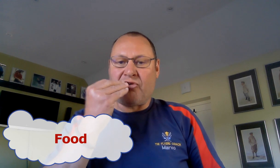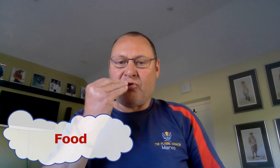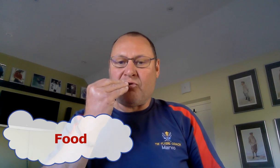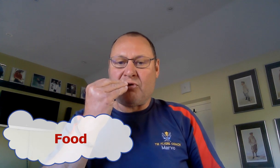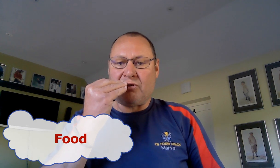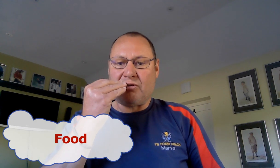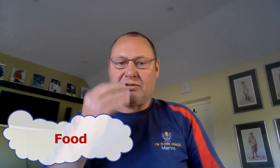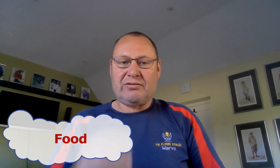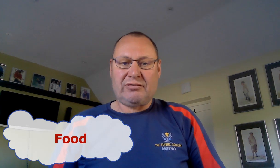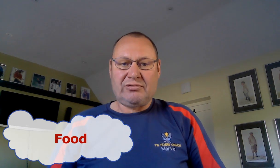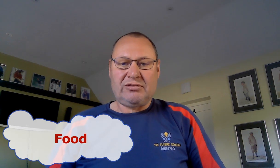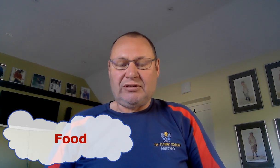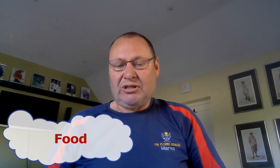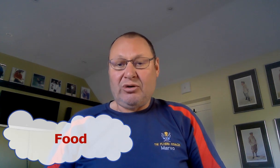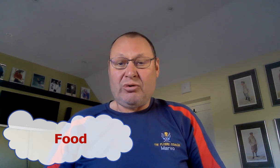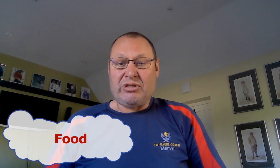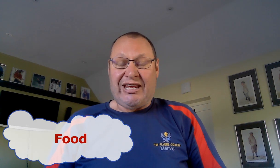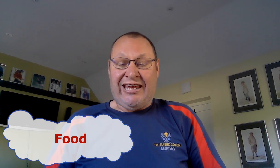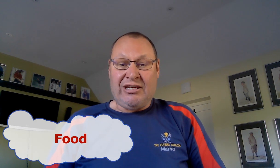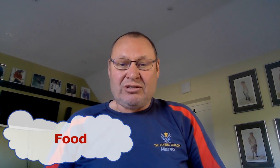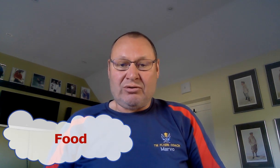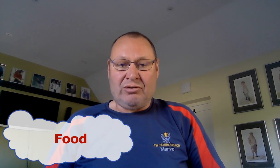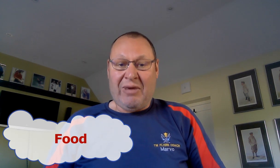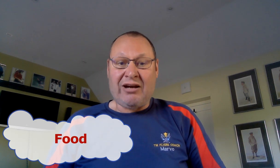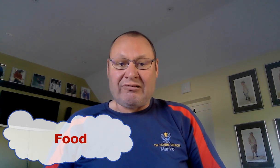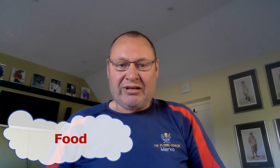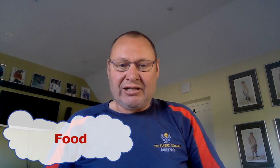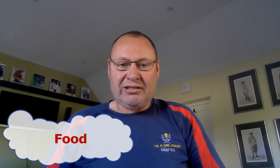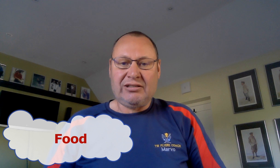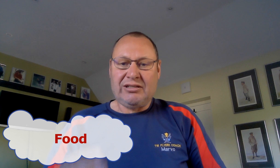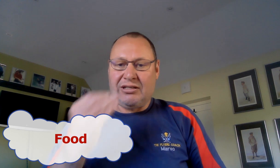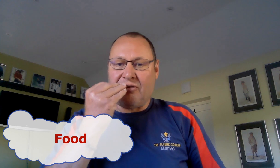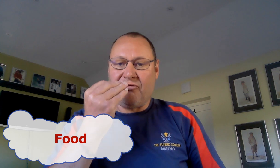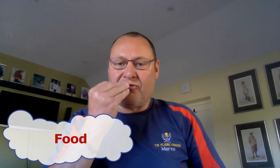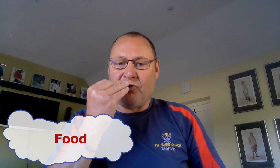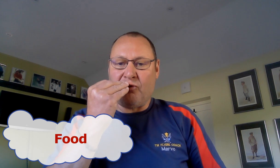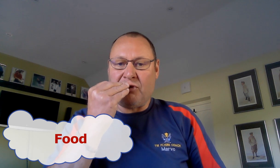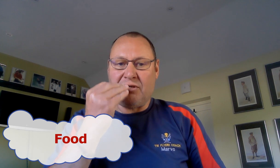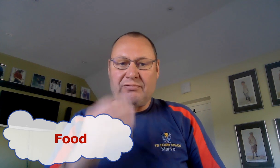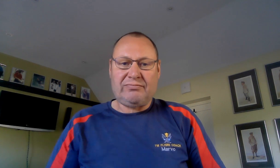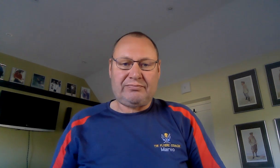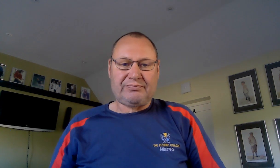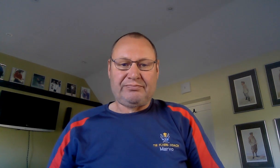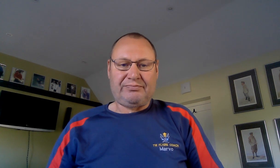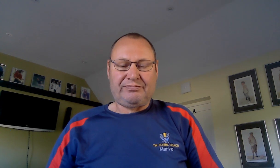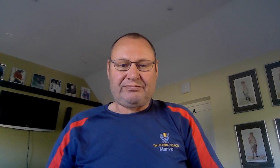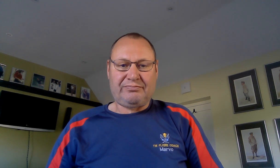Food. Or to eat, or I'm hungry. Food.